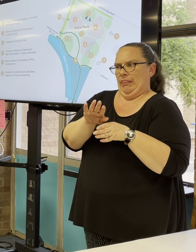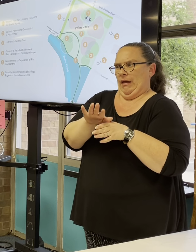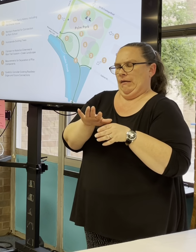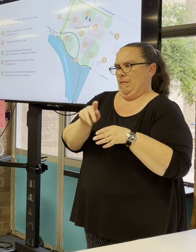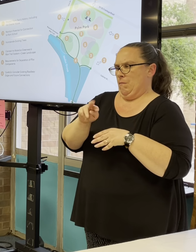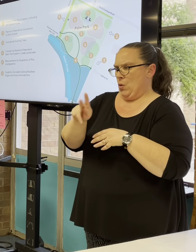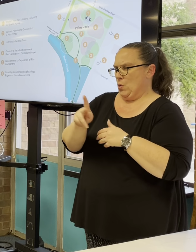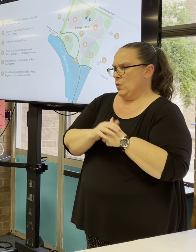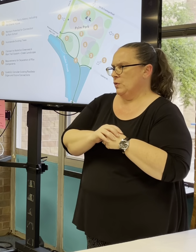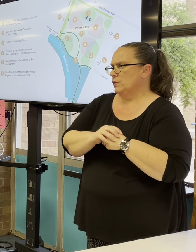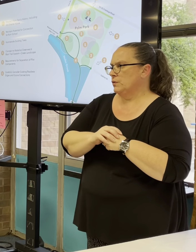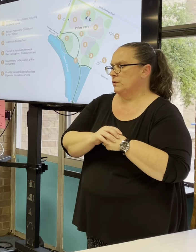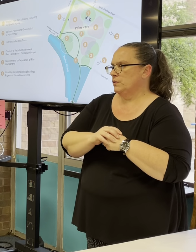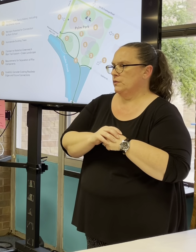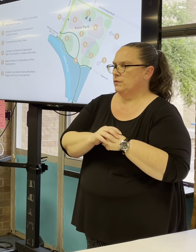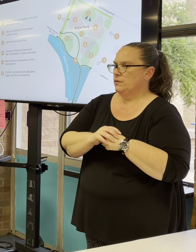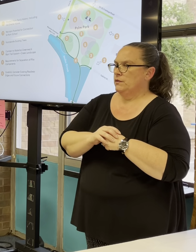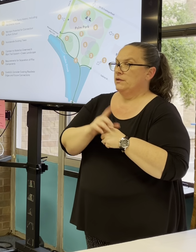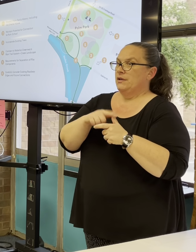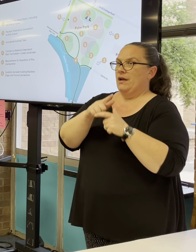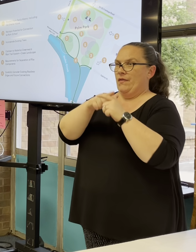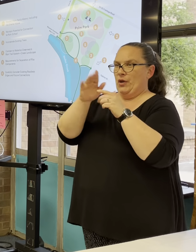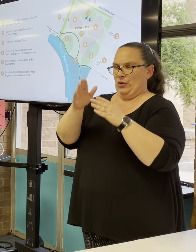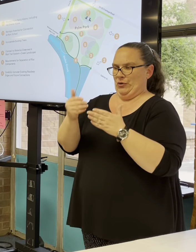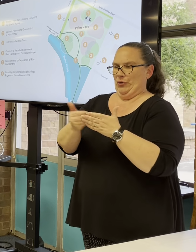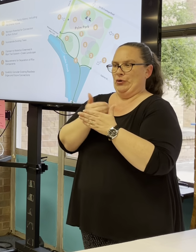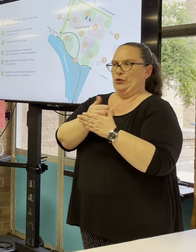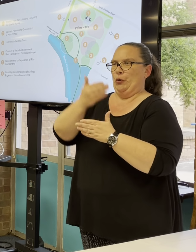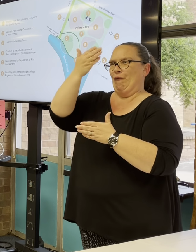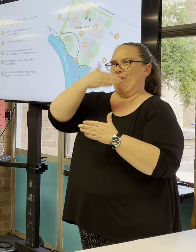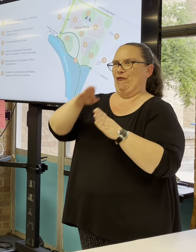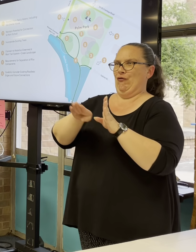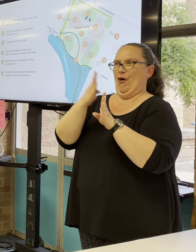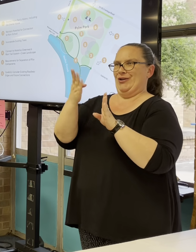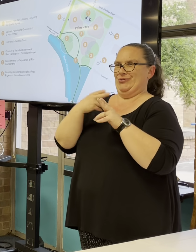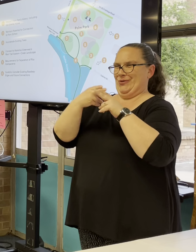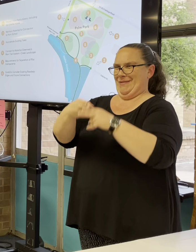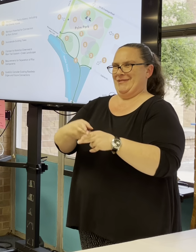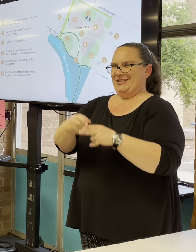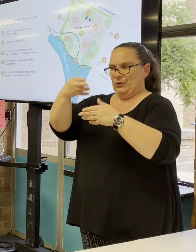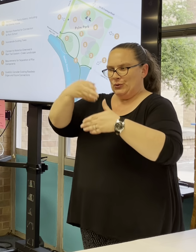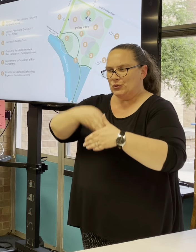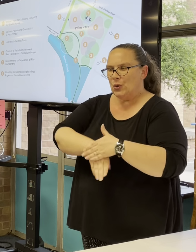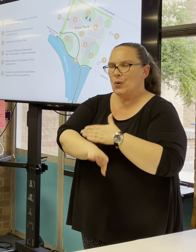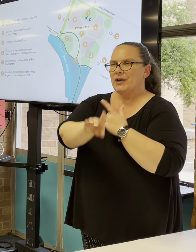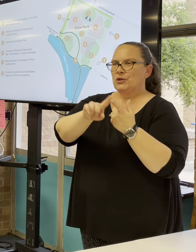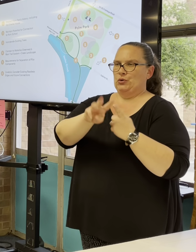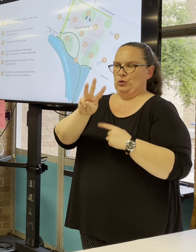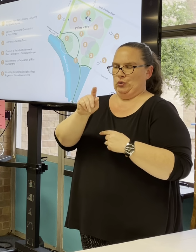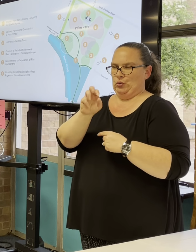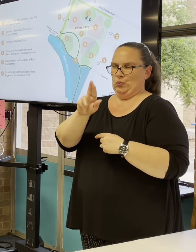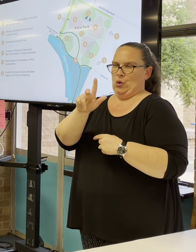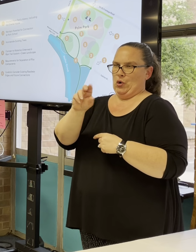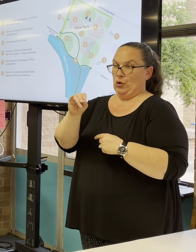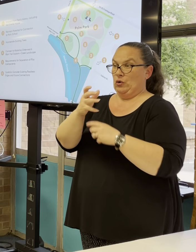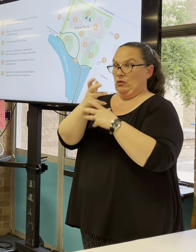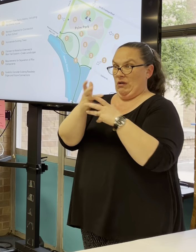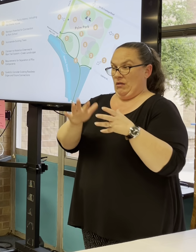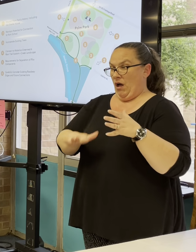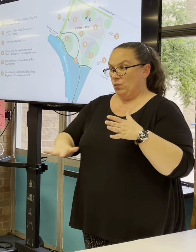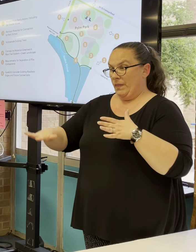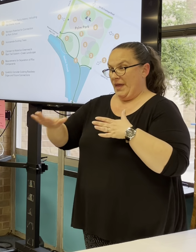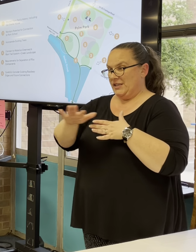then connecting to Waterloo, this new front door I mentioned, there's a lot coming in with the design of that space that I think can, with the